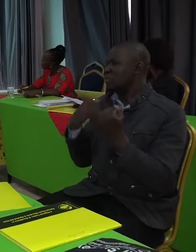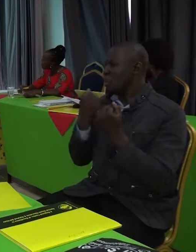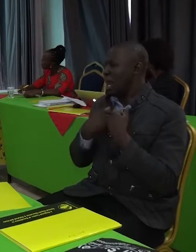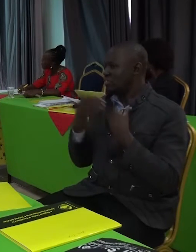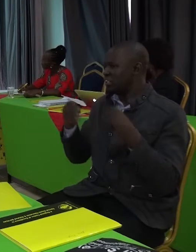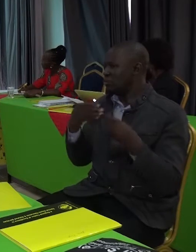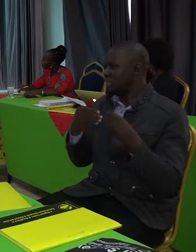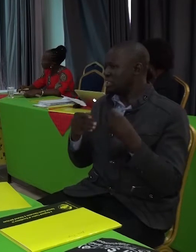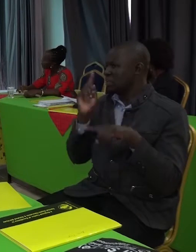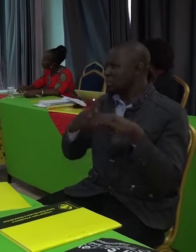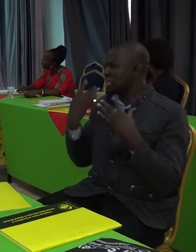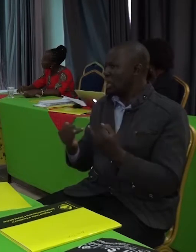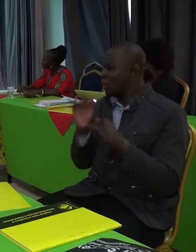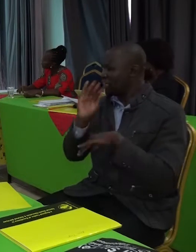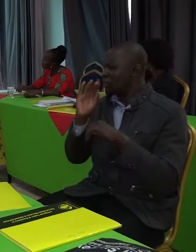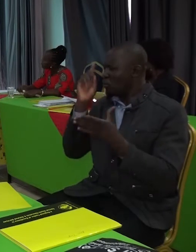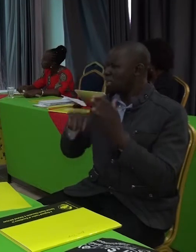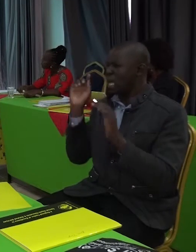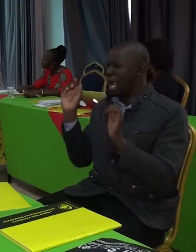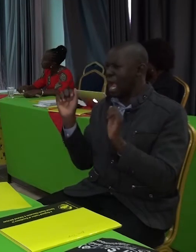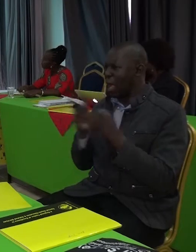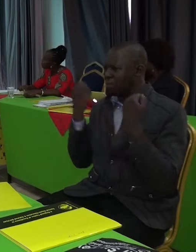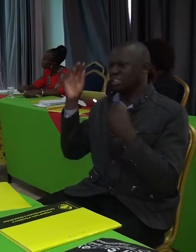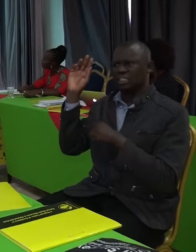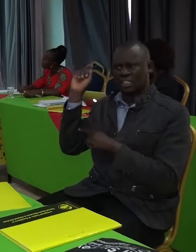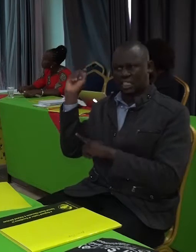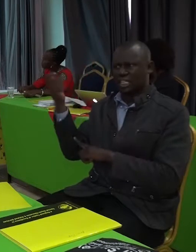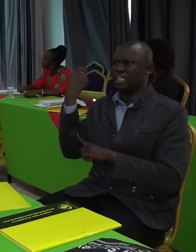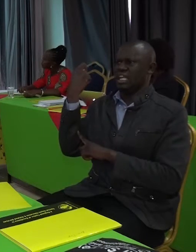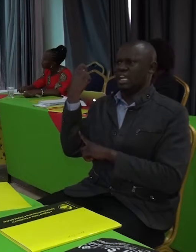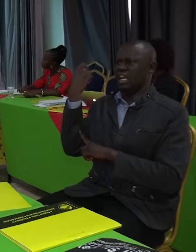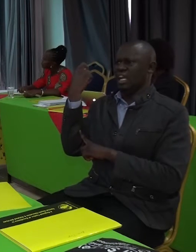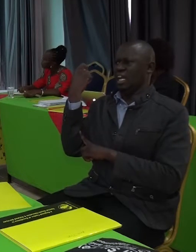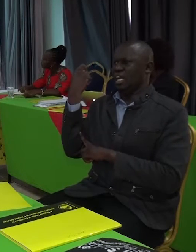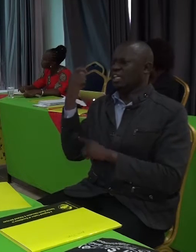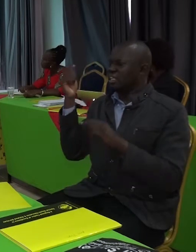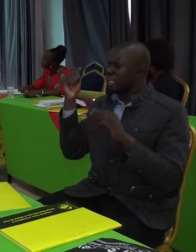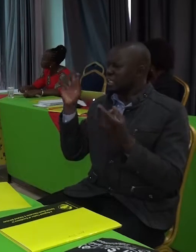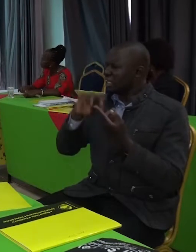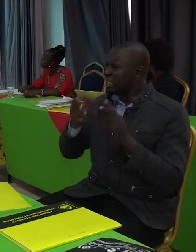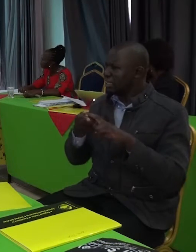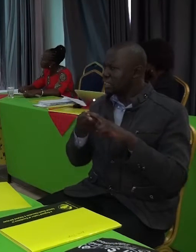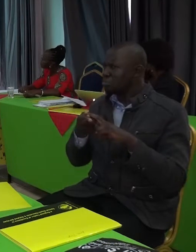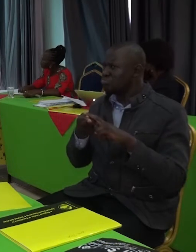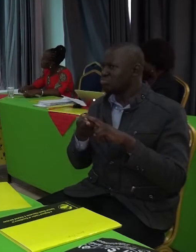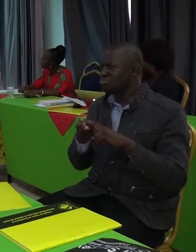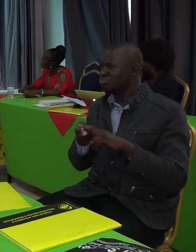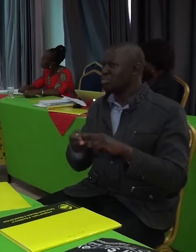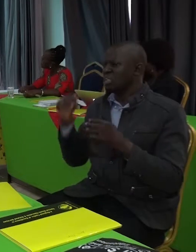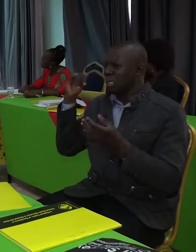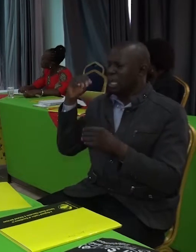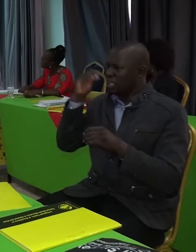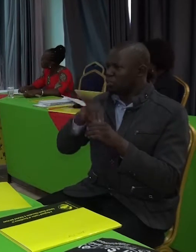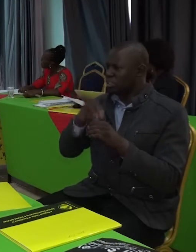What do we associate inclusive education with? Disability. What about South Africa? What do we associate